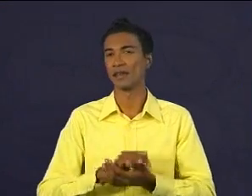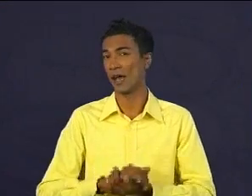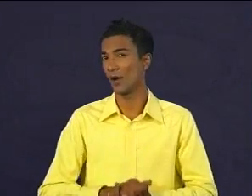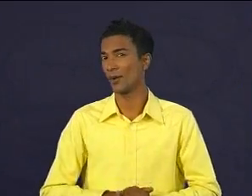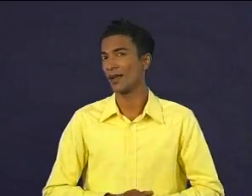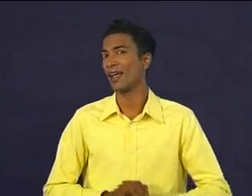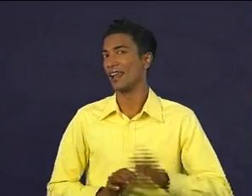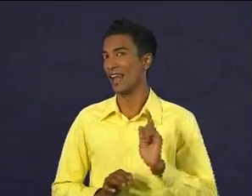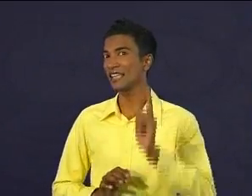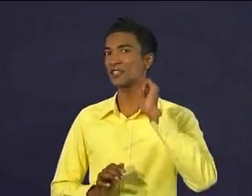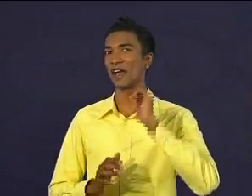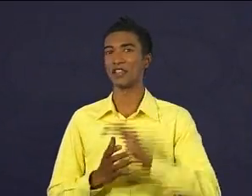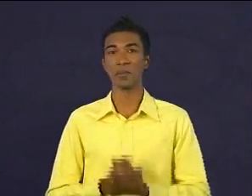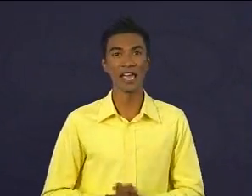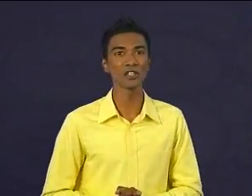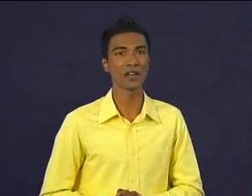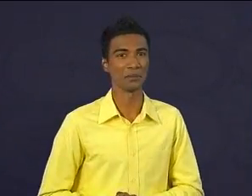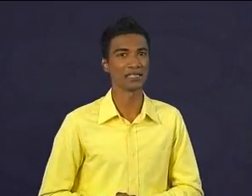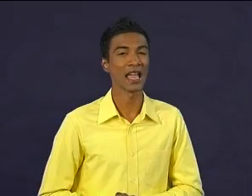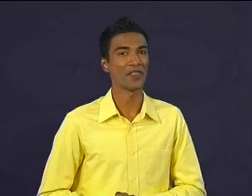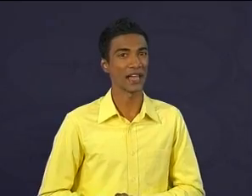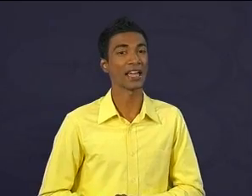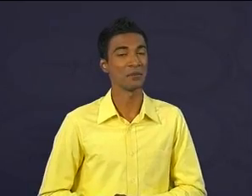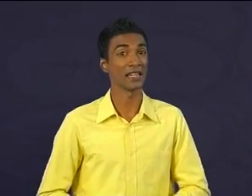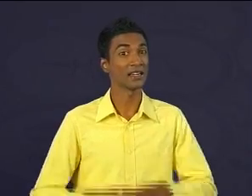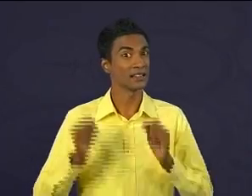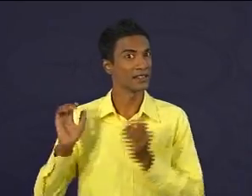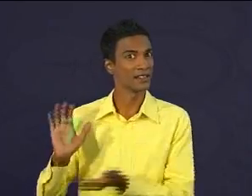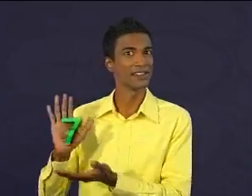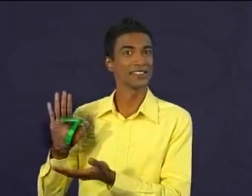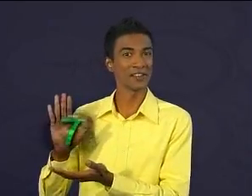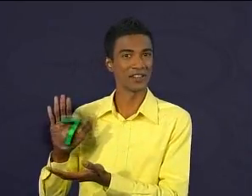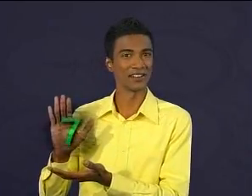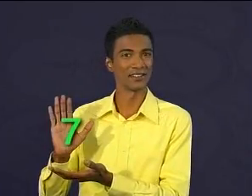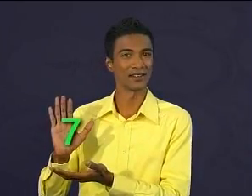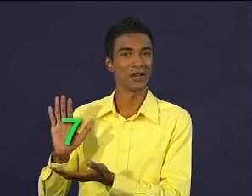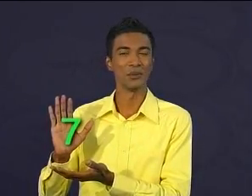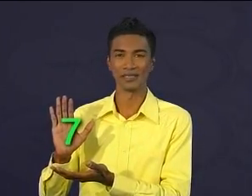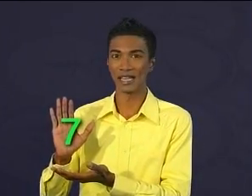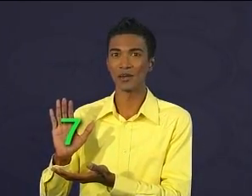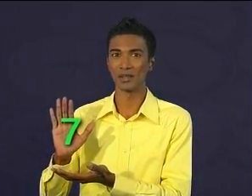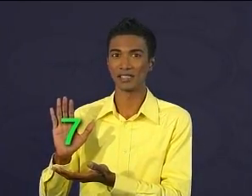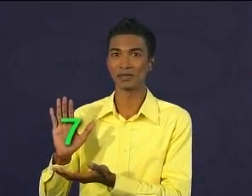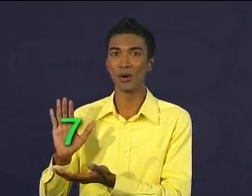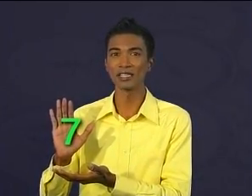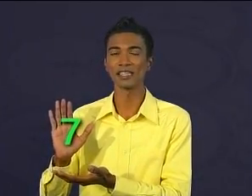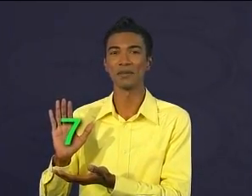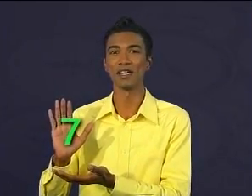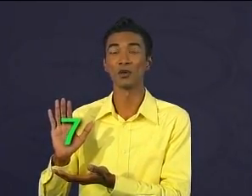Now, let's find the pairs of numbers that can make 7. We'll start with the smallest number,